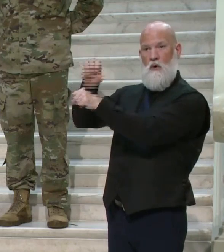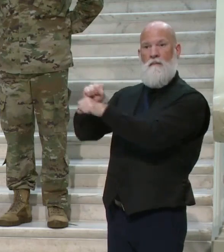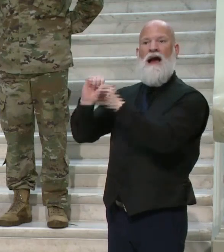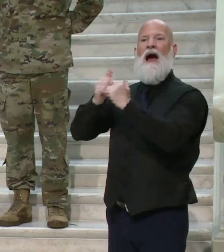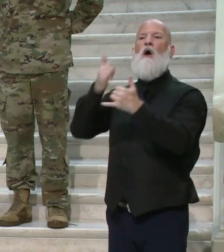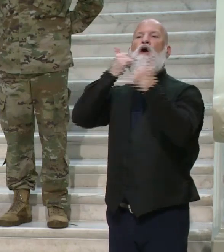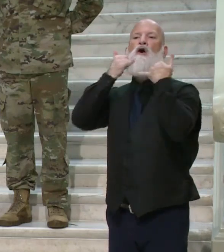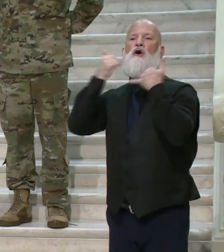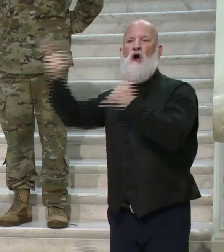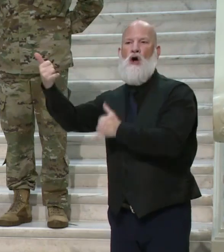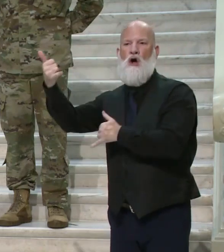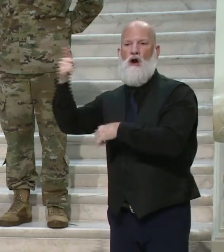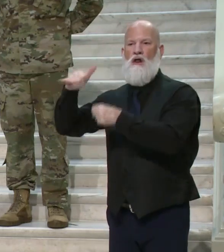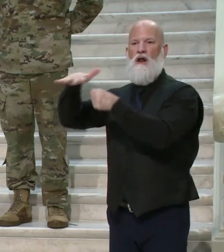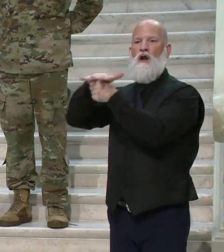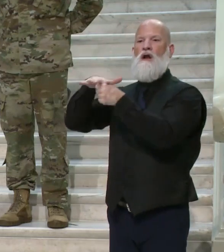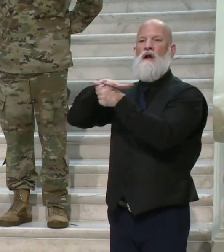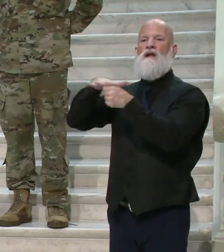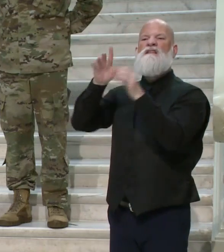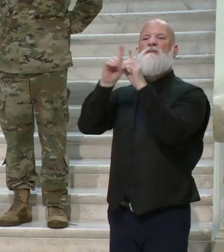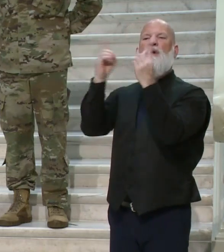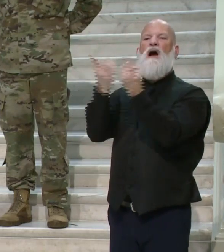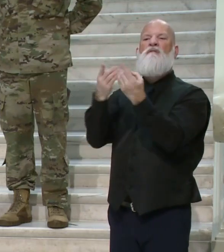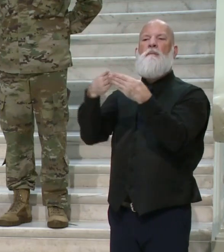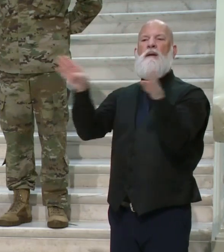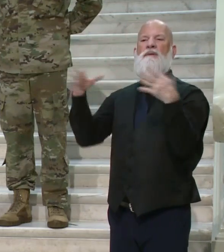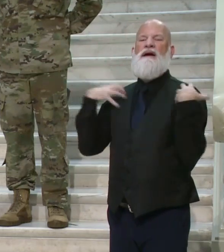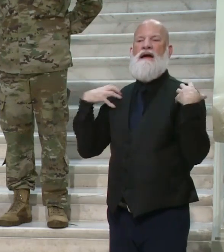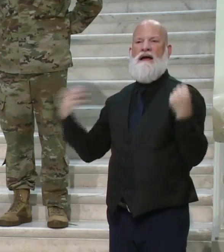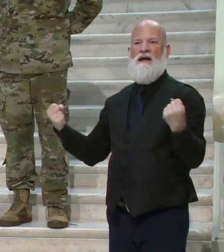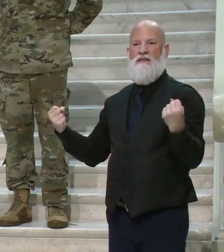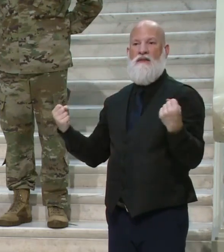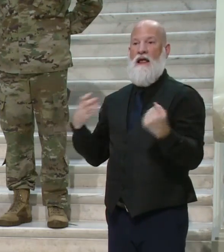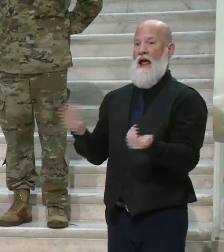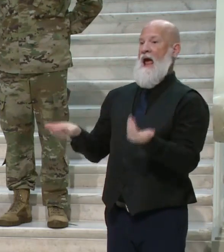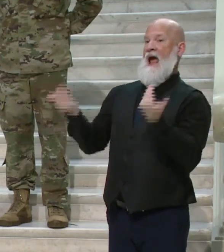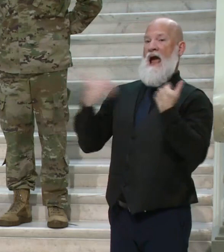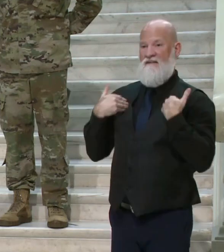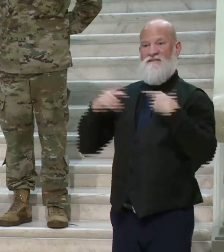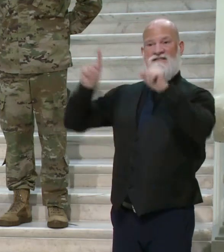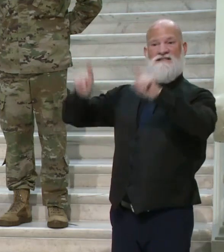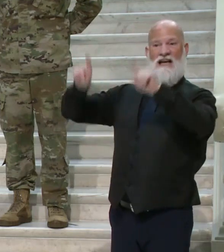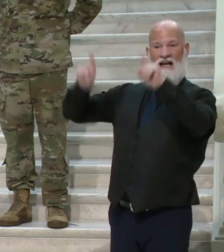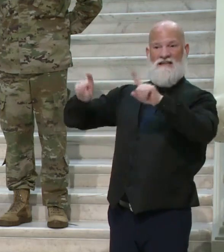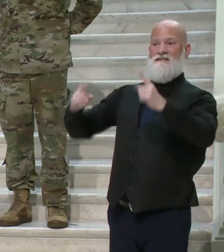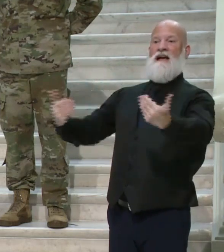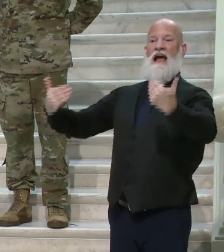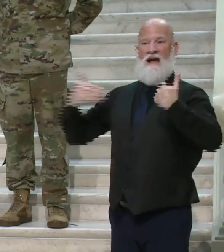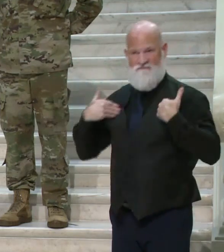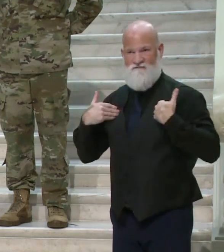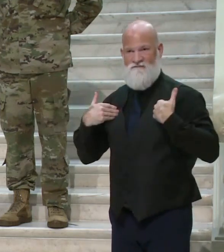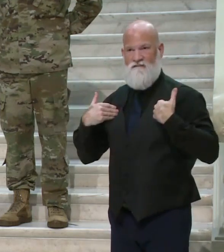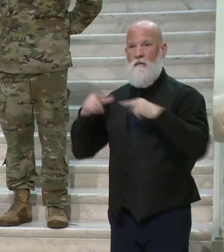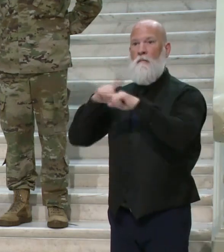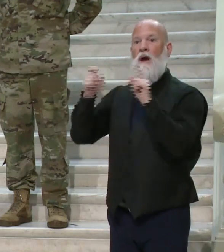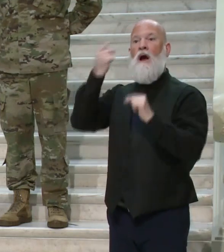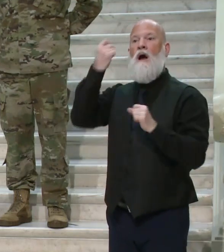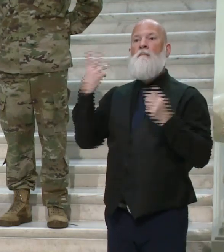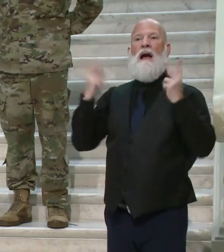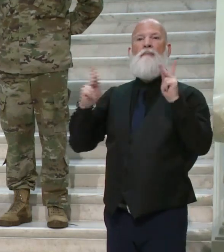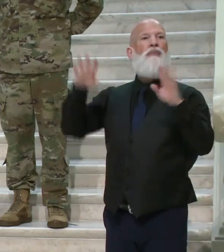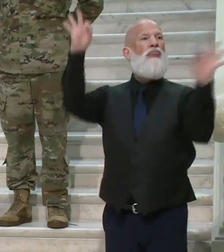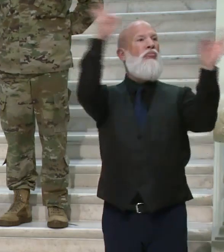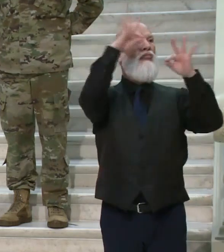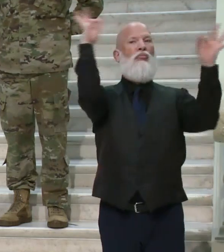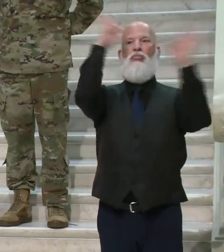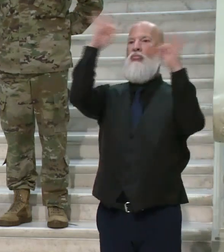and have lab capacity. And I think that word has not gotten out that we have expanded criteria much more